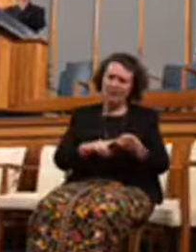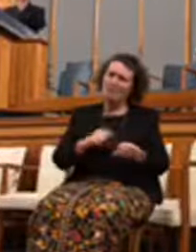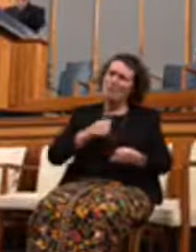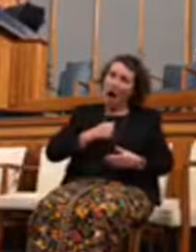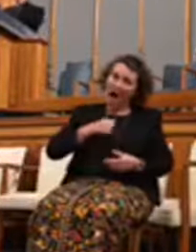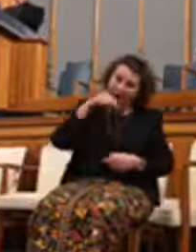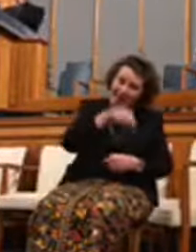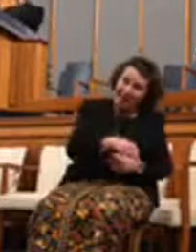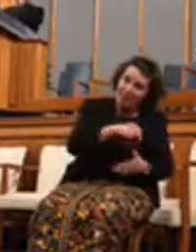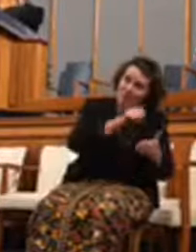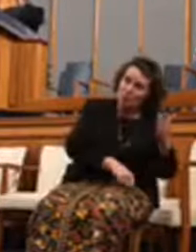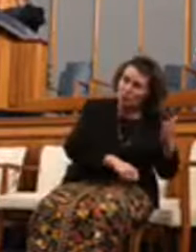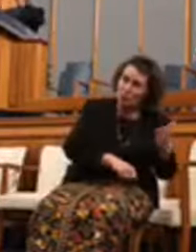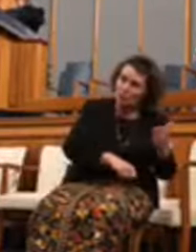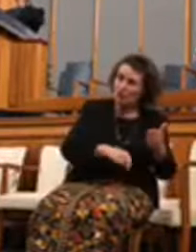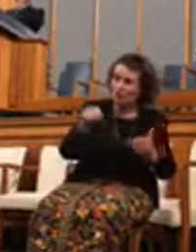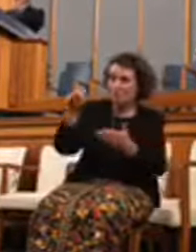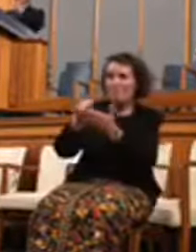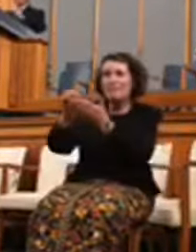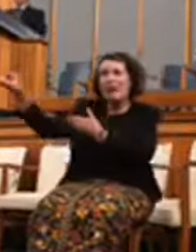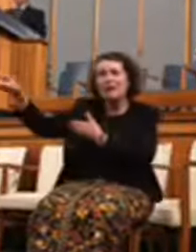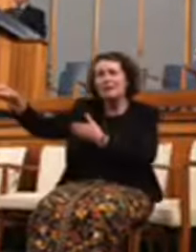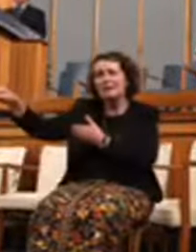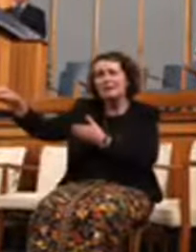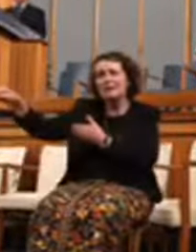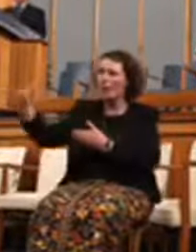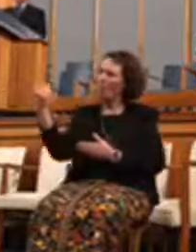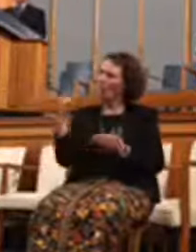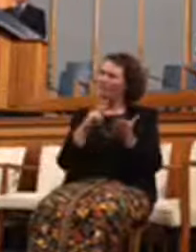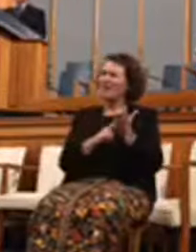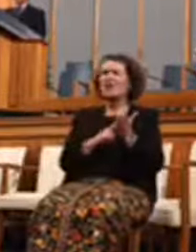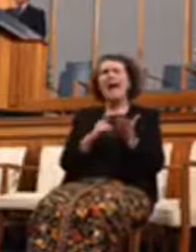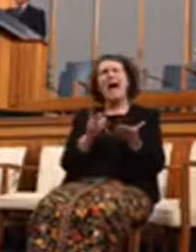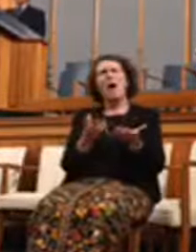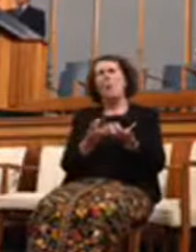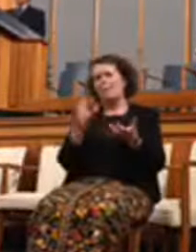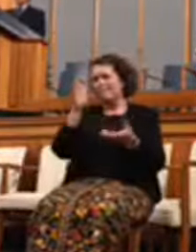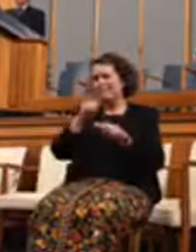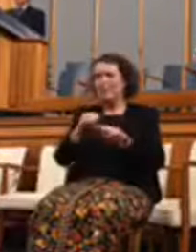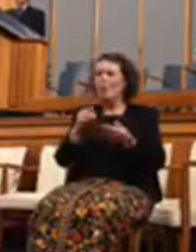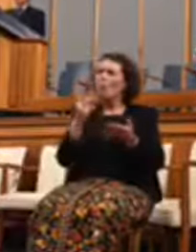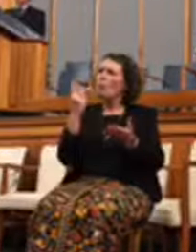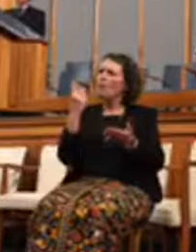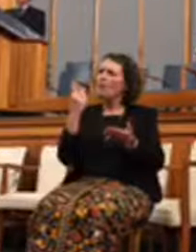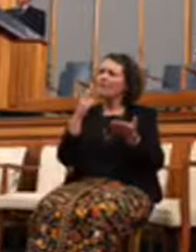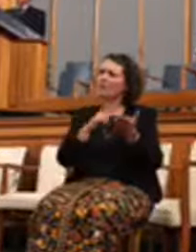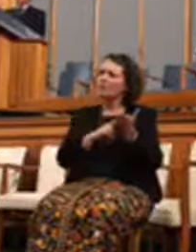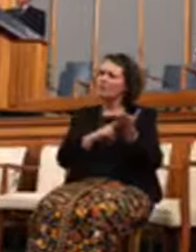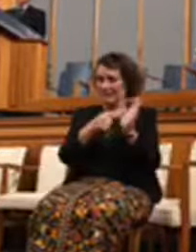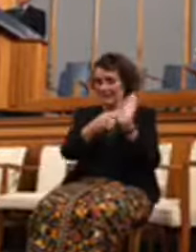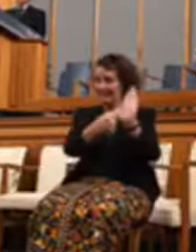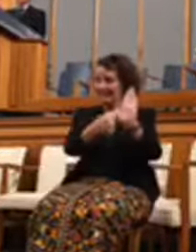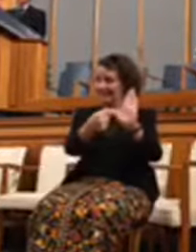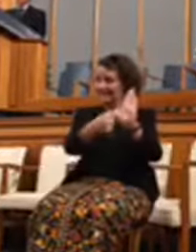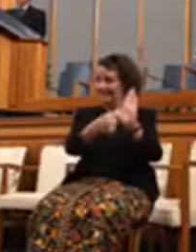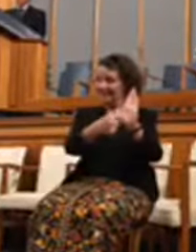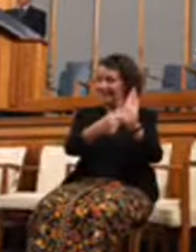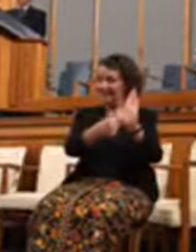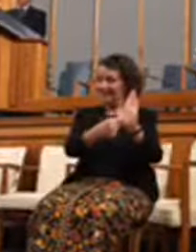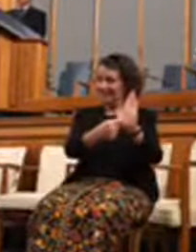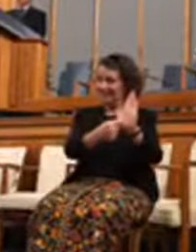up to you in one verse? One verse, if you understand this verse, it tells you all you need to know to be saved